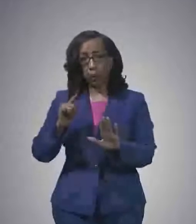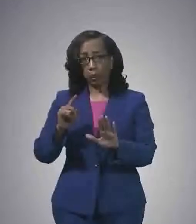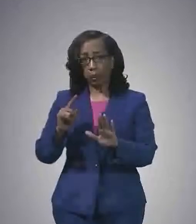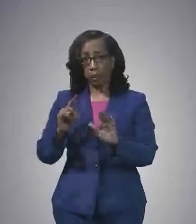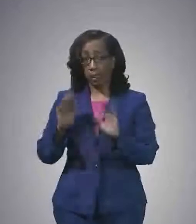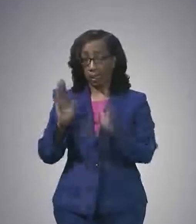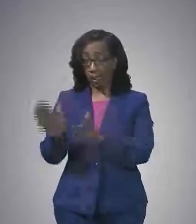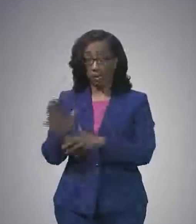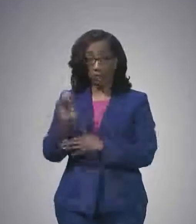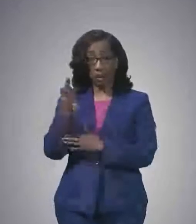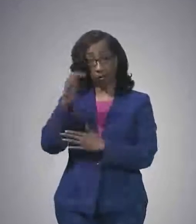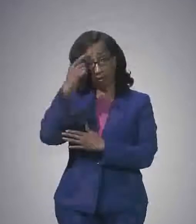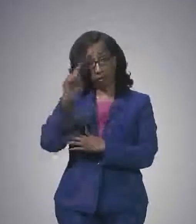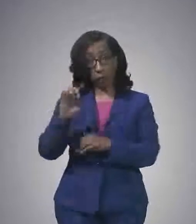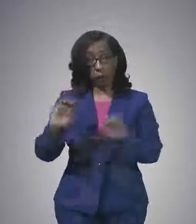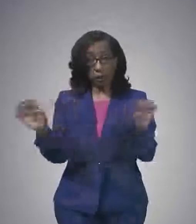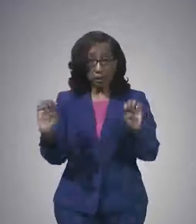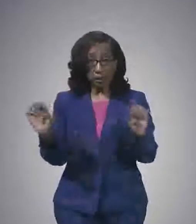emergency department.